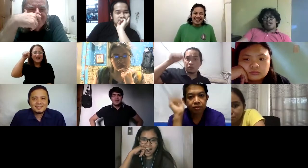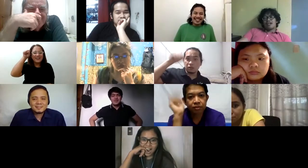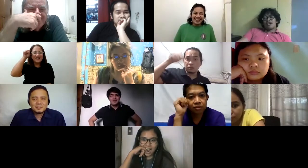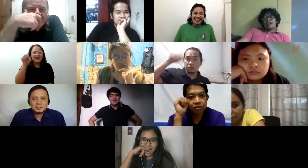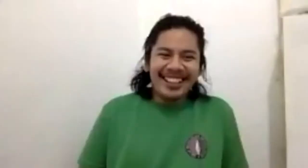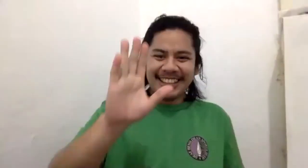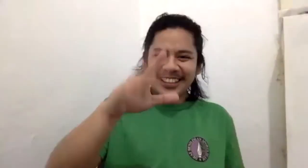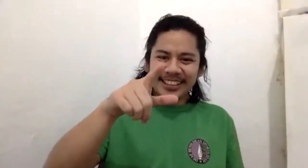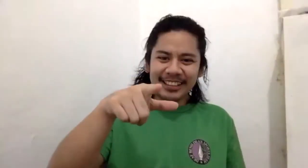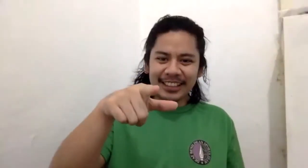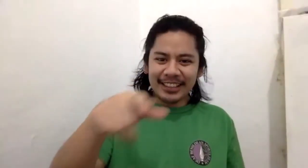Sure.